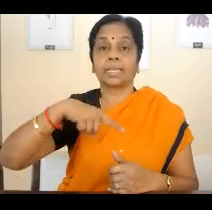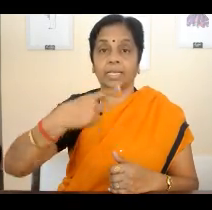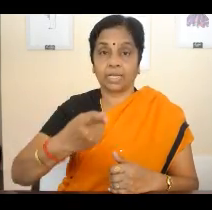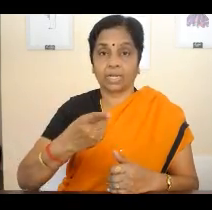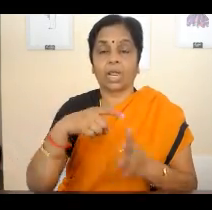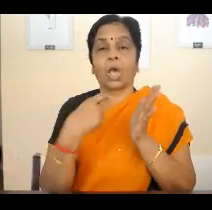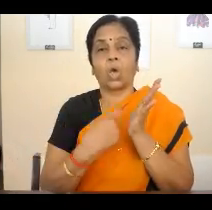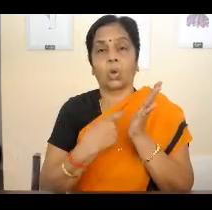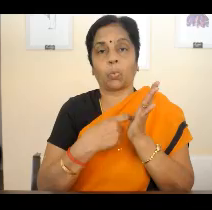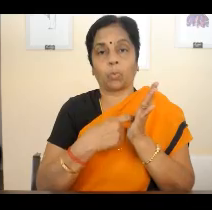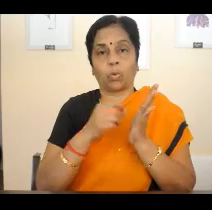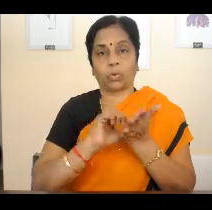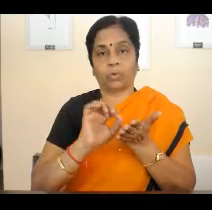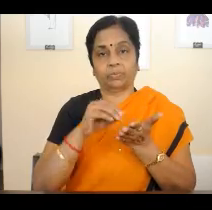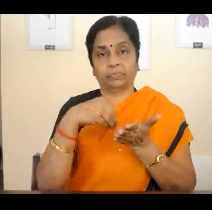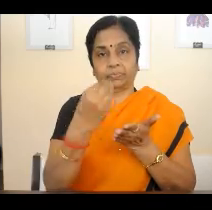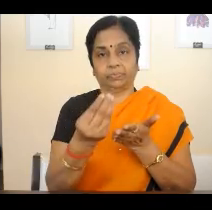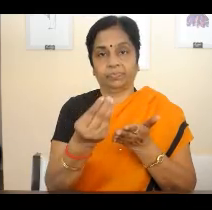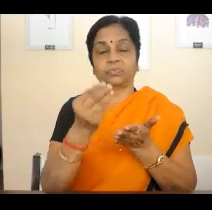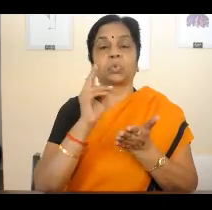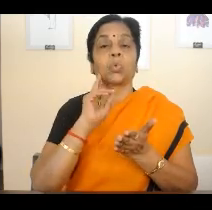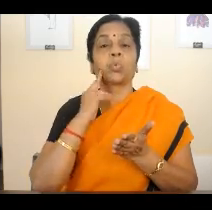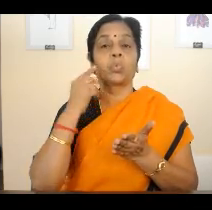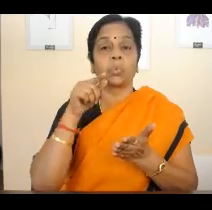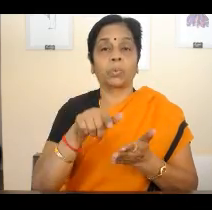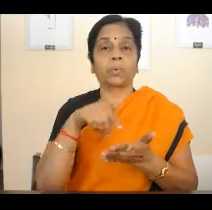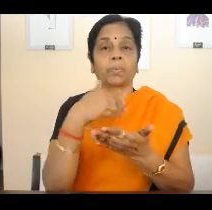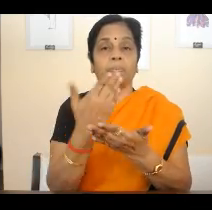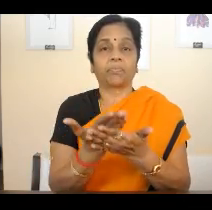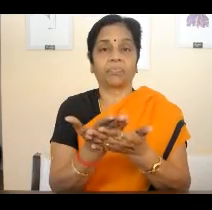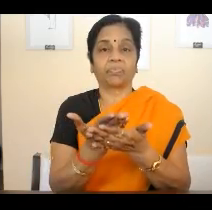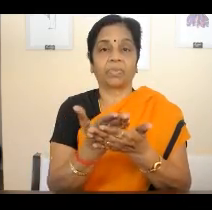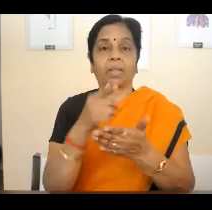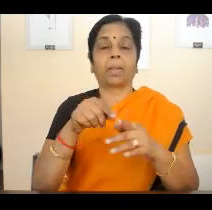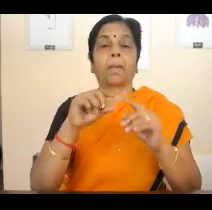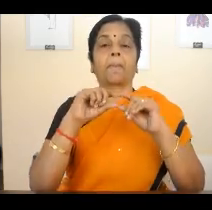report which is presented in the Parliament.